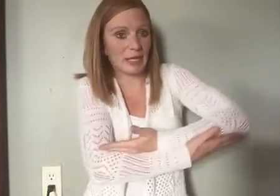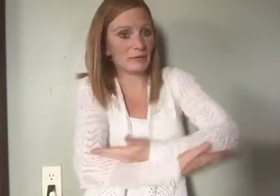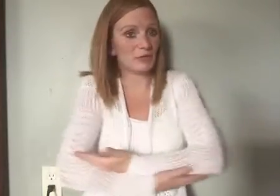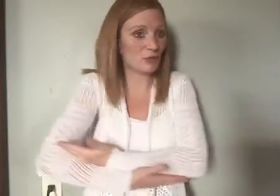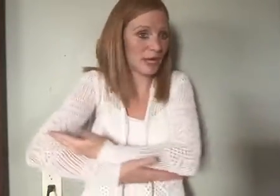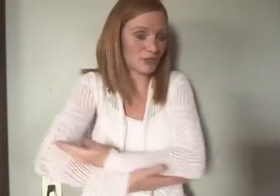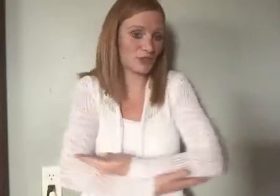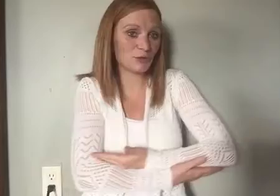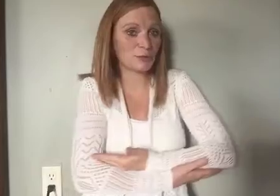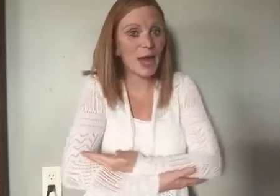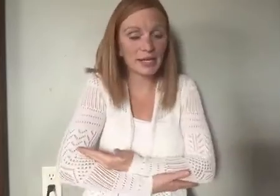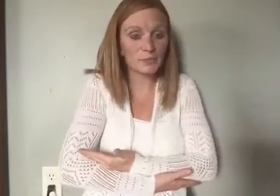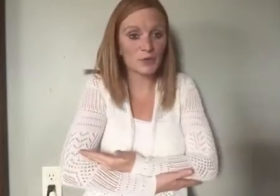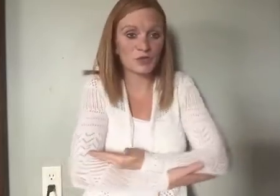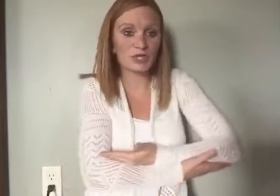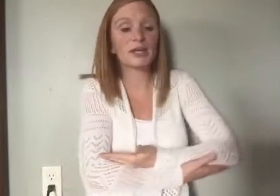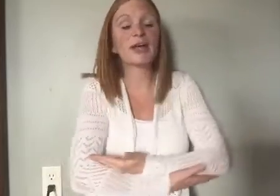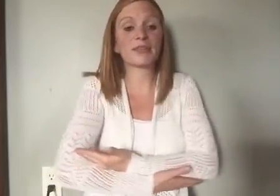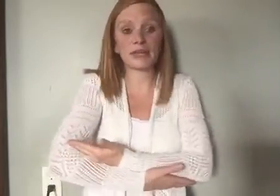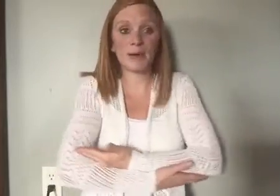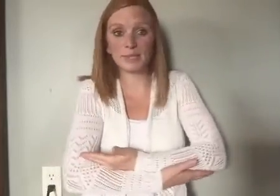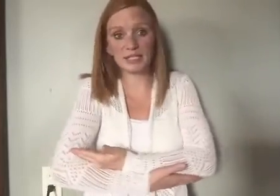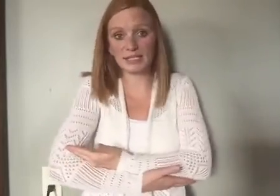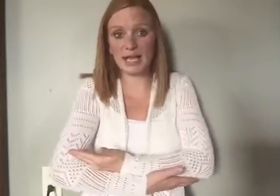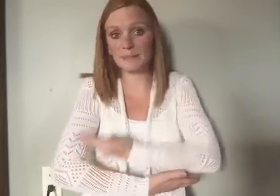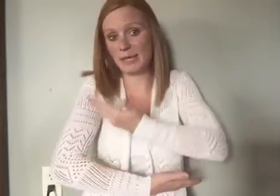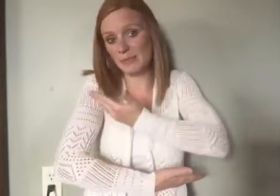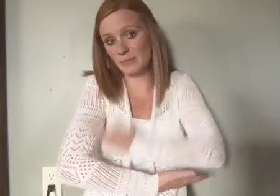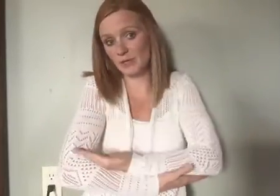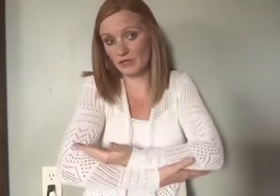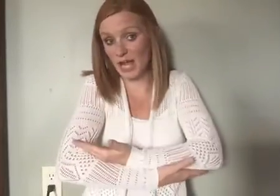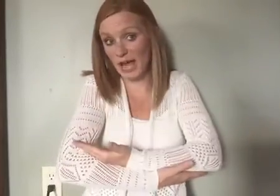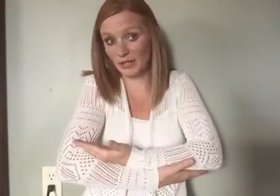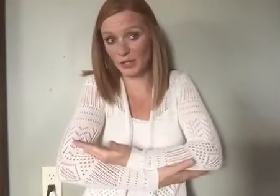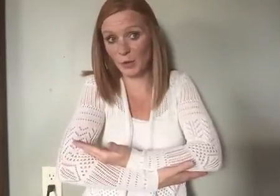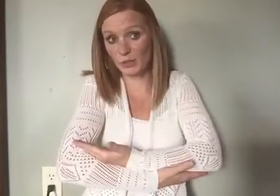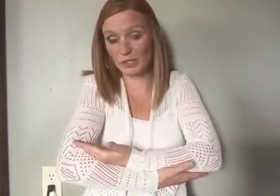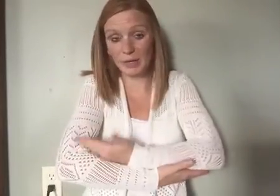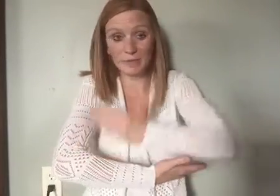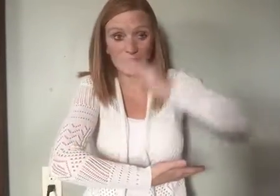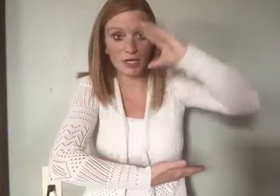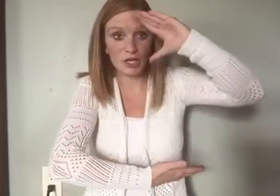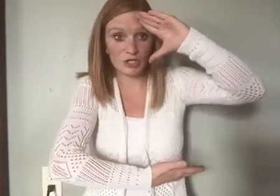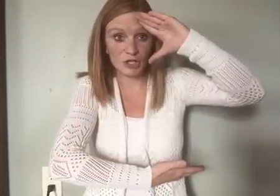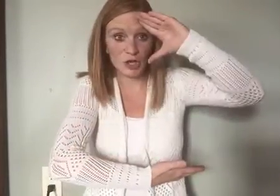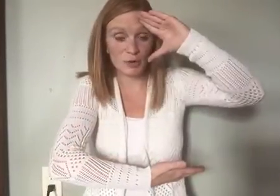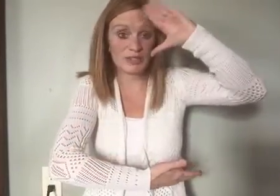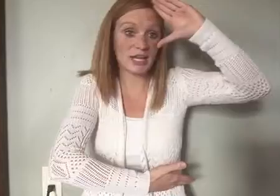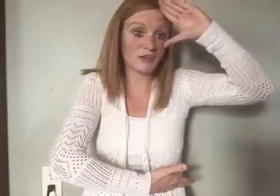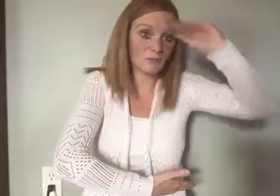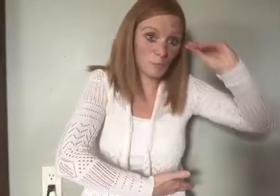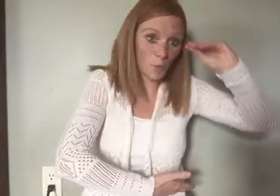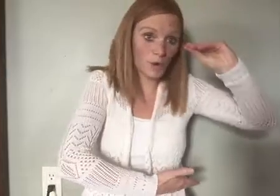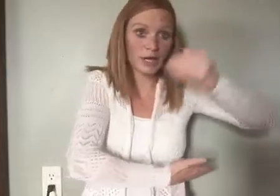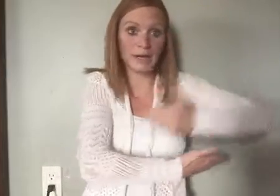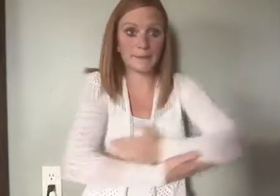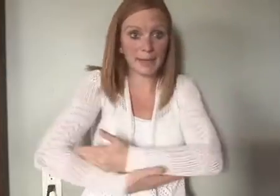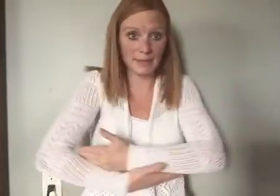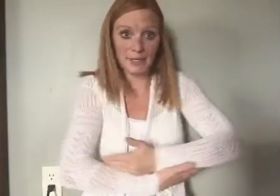baby. You don't actually do the rocky motion that accompanies the sign baby, but you're just going to act like you're holding a baby. So instead of boy,